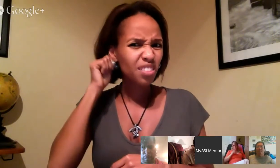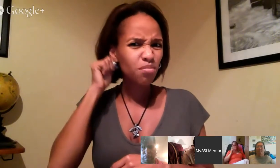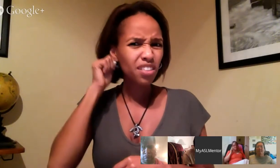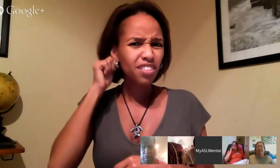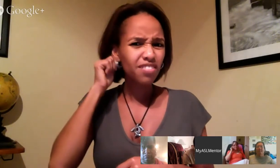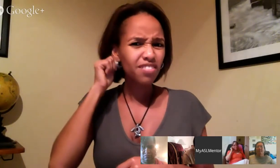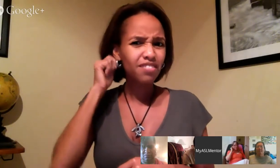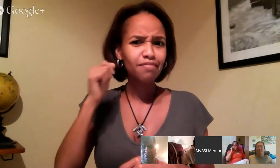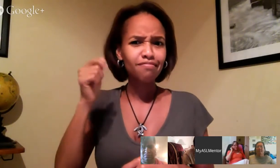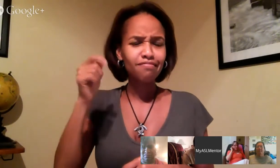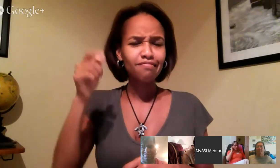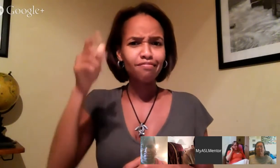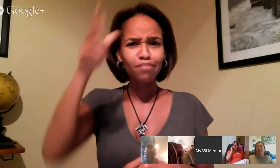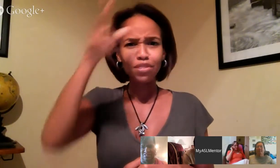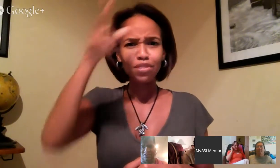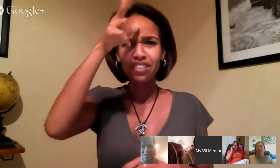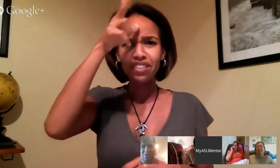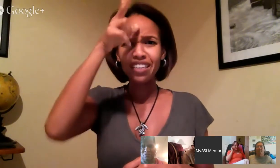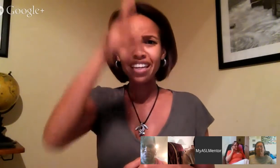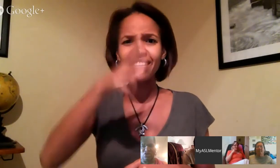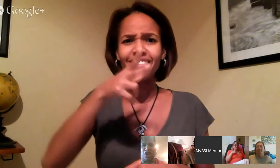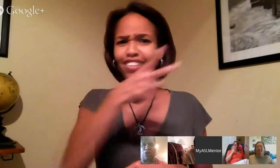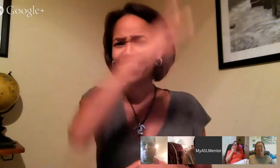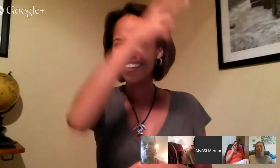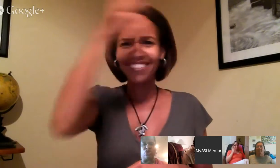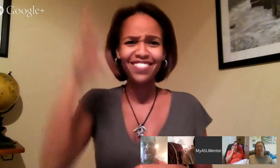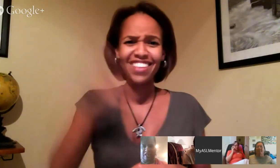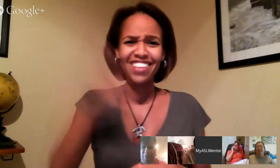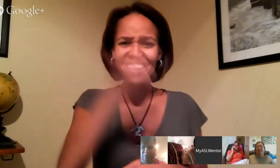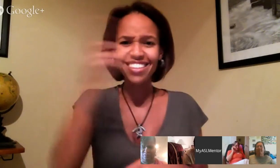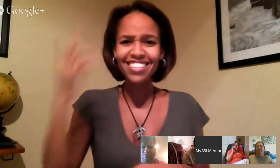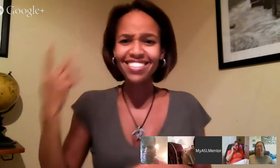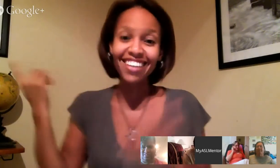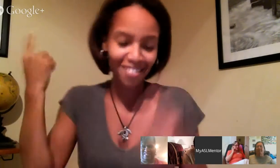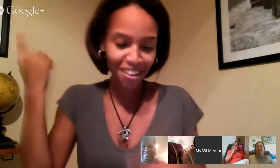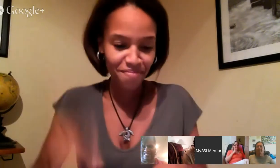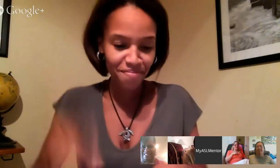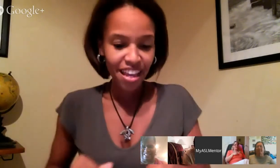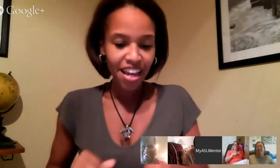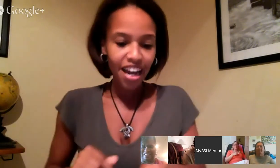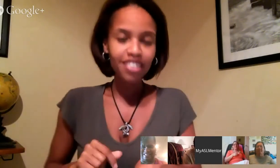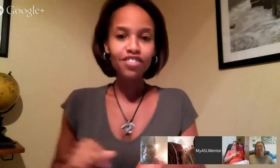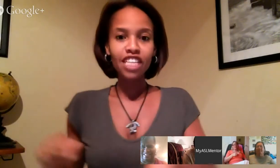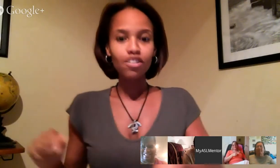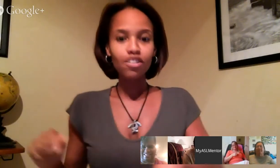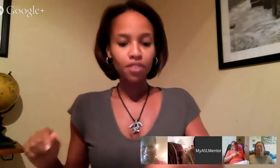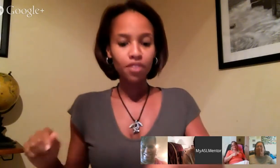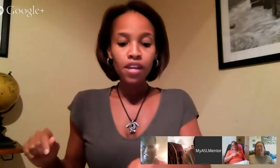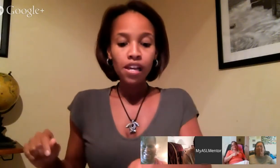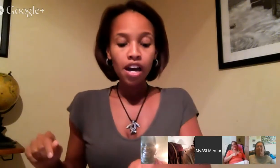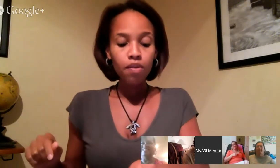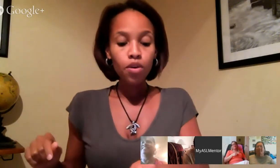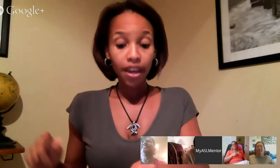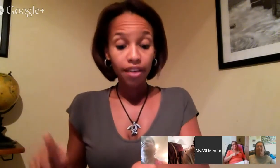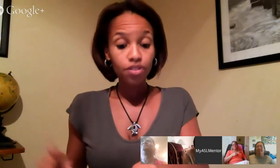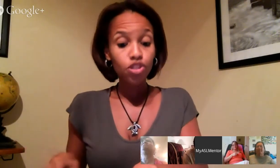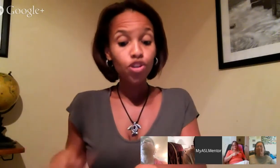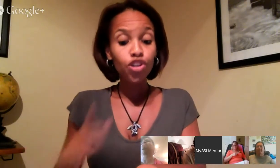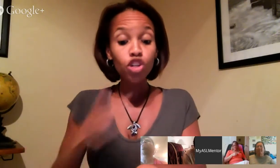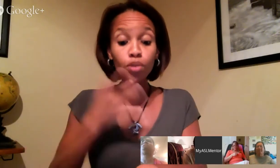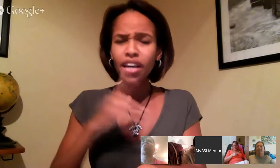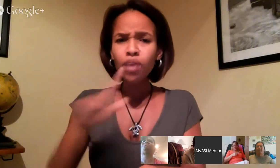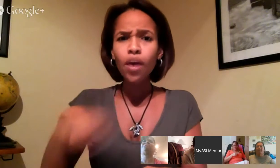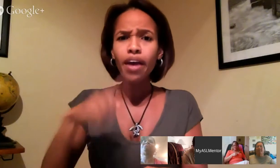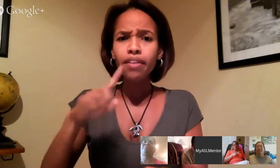birthday somewhere? Birthday somewhere? Something like this. Anyway, different signs for birthday. Okay, so